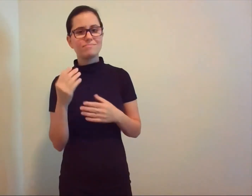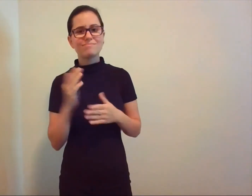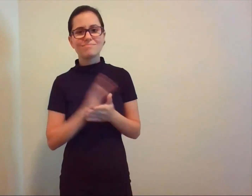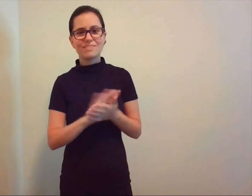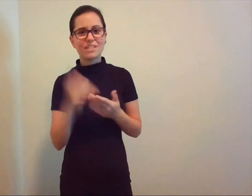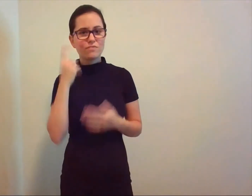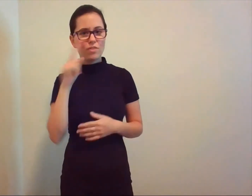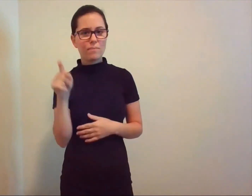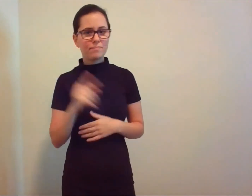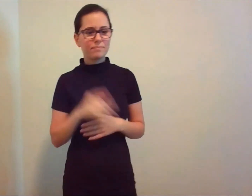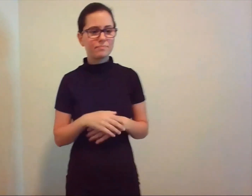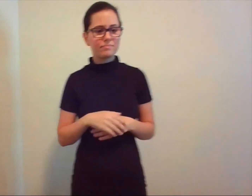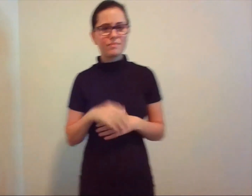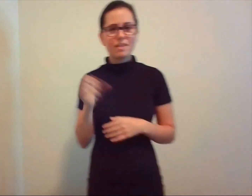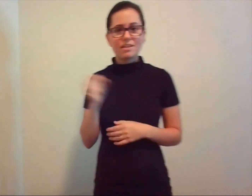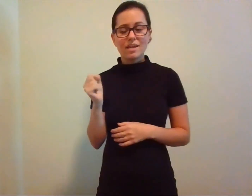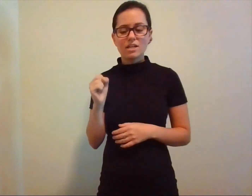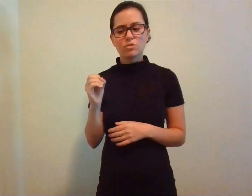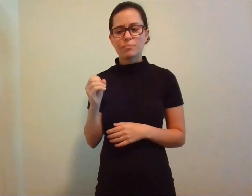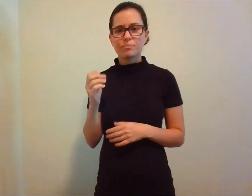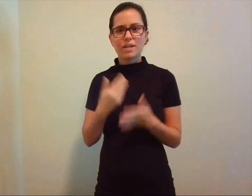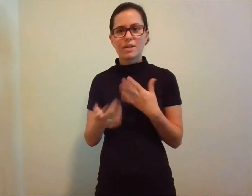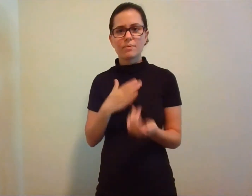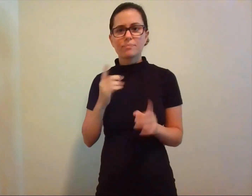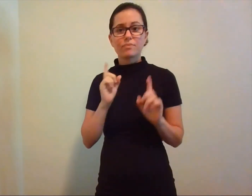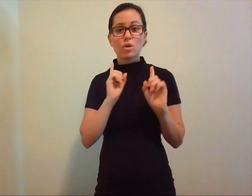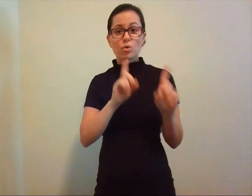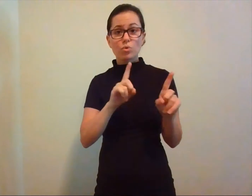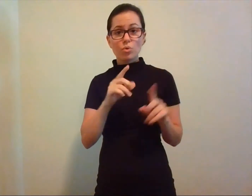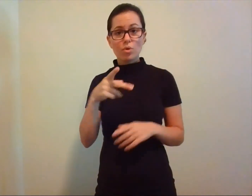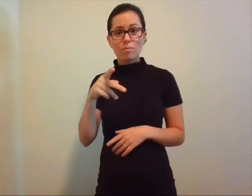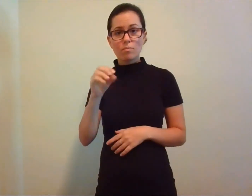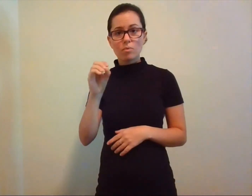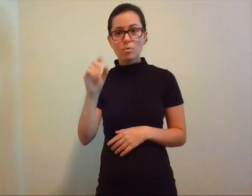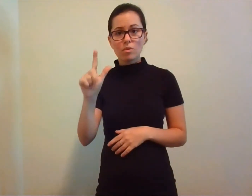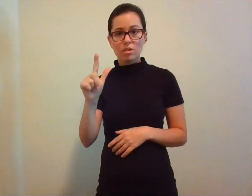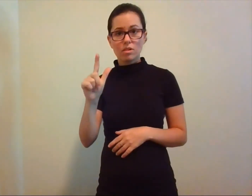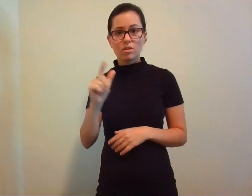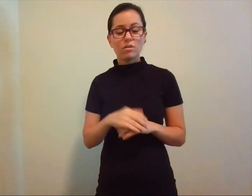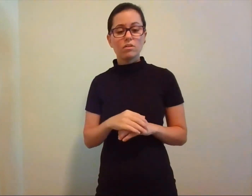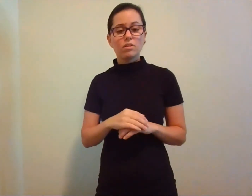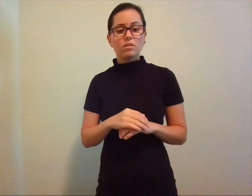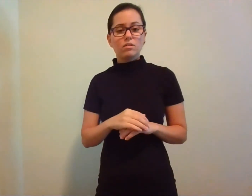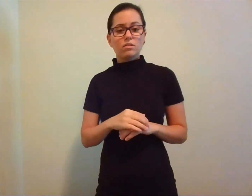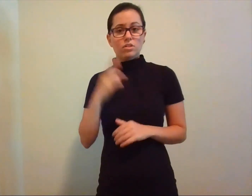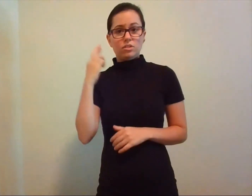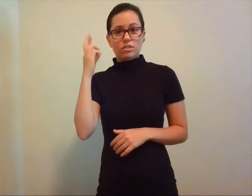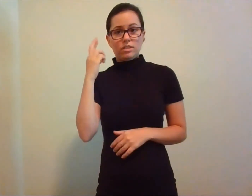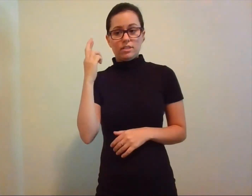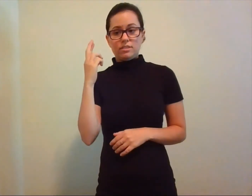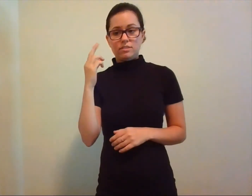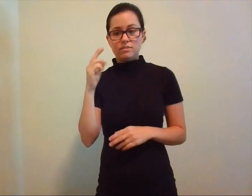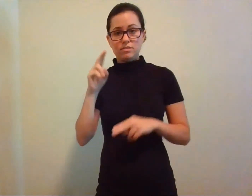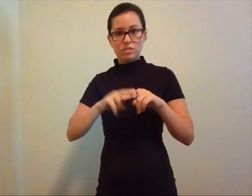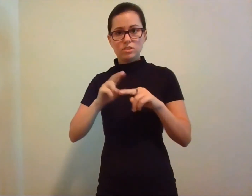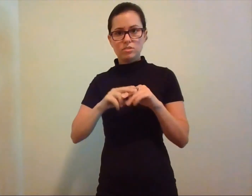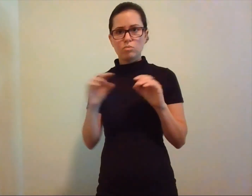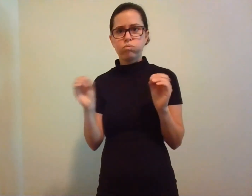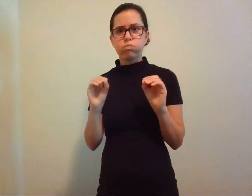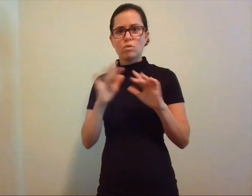spots. The grounds are incredible, so we went and we sat in some chairs somewhere, and then we got in a hammock and read. It was